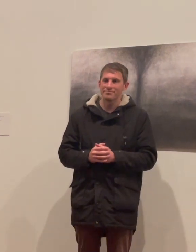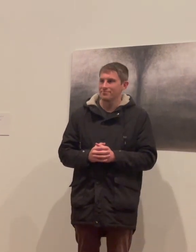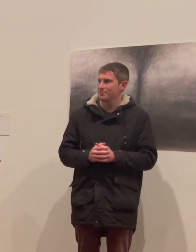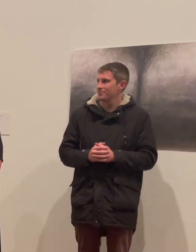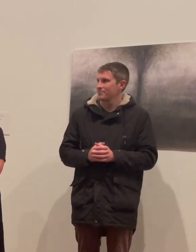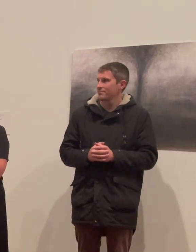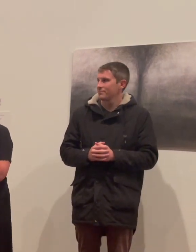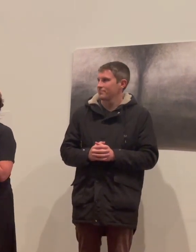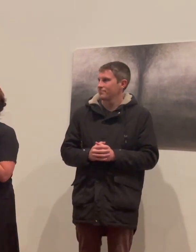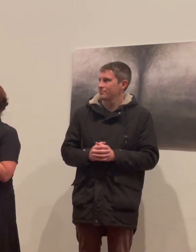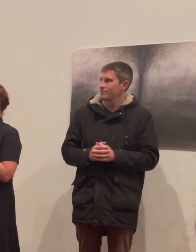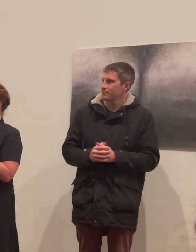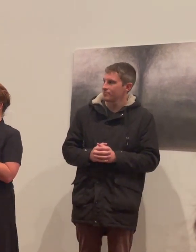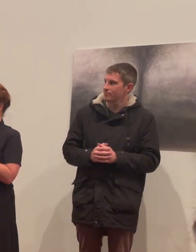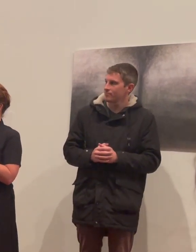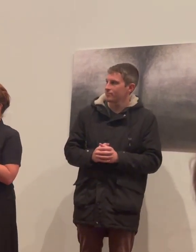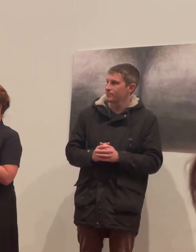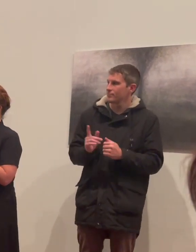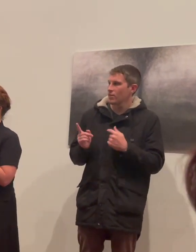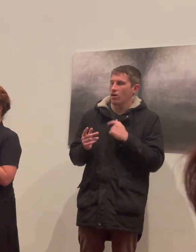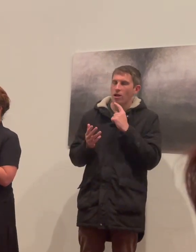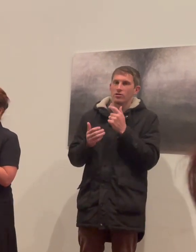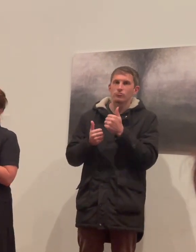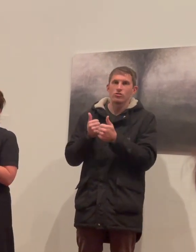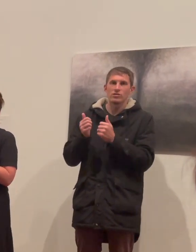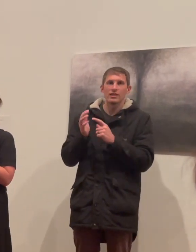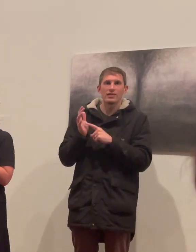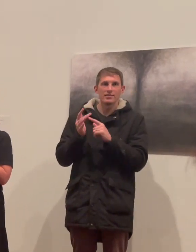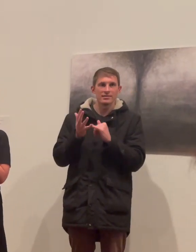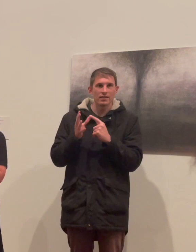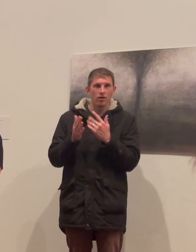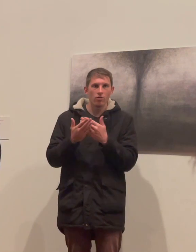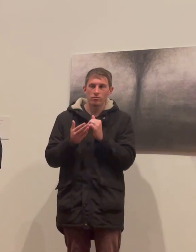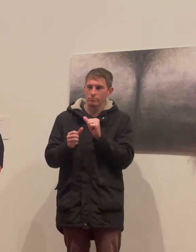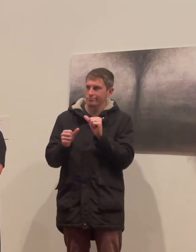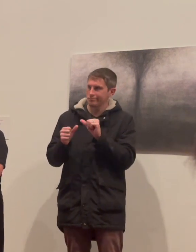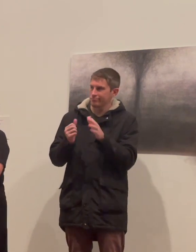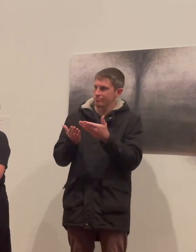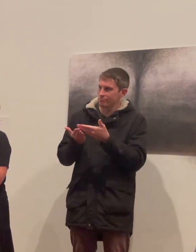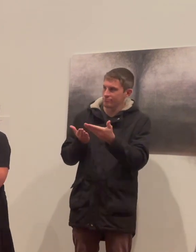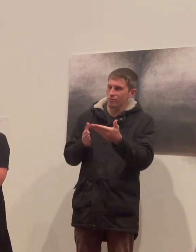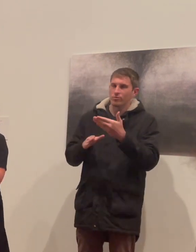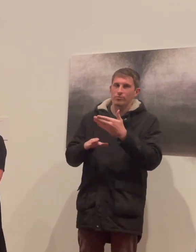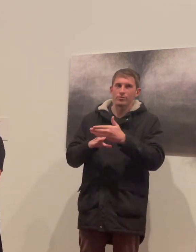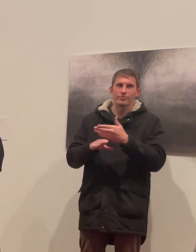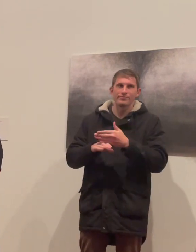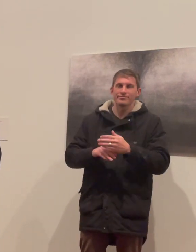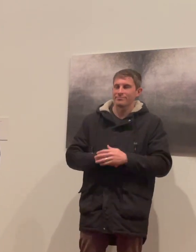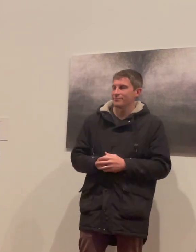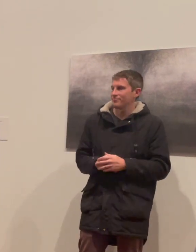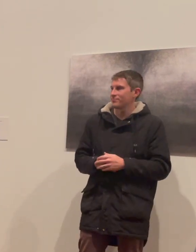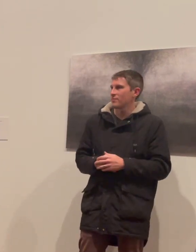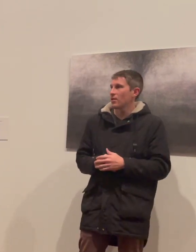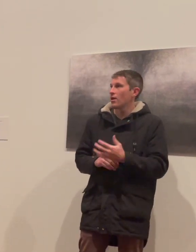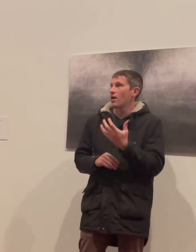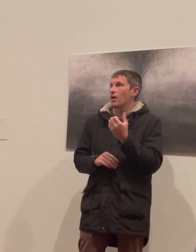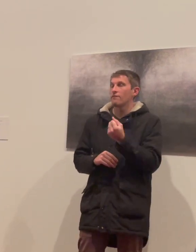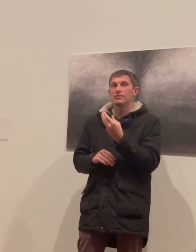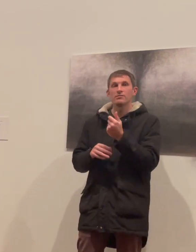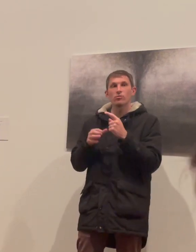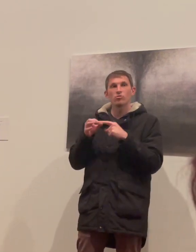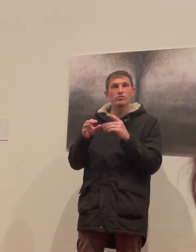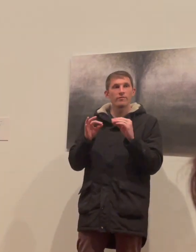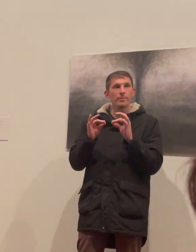First I'd like to congratulate Lisa on such a phenomenal body of work that she's produced. We've got some questions from